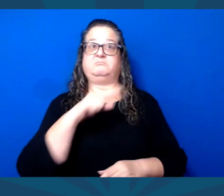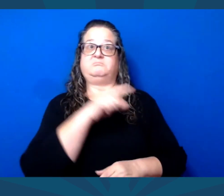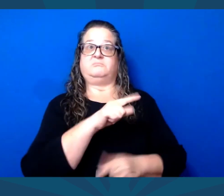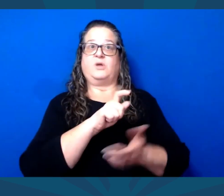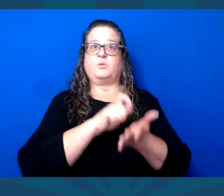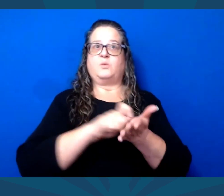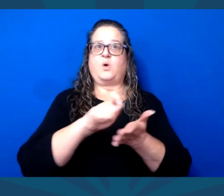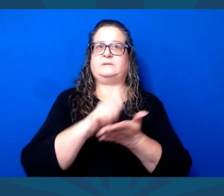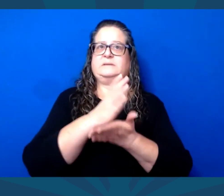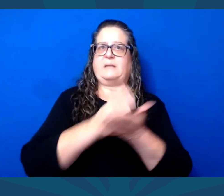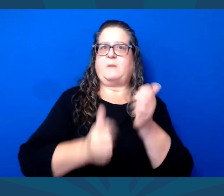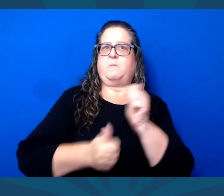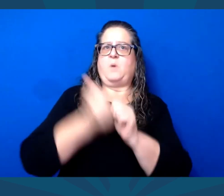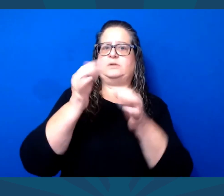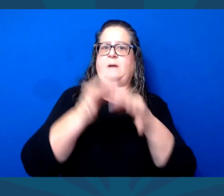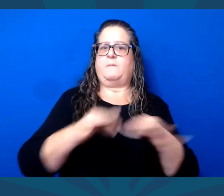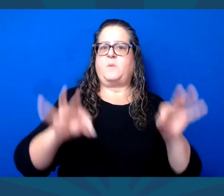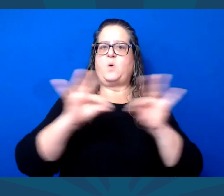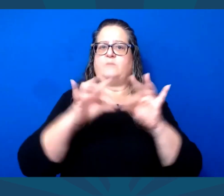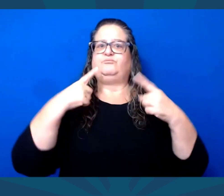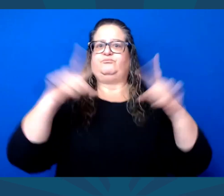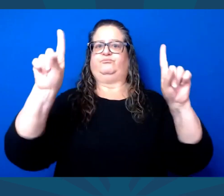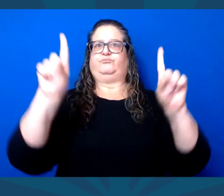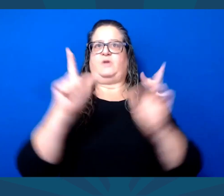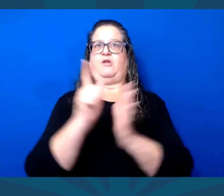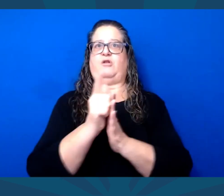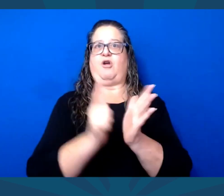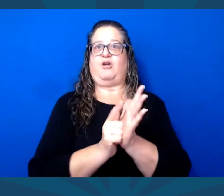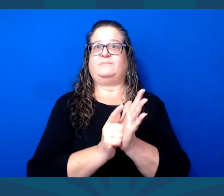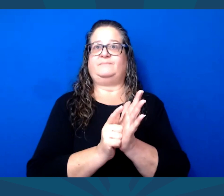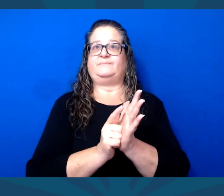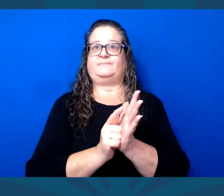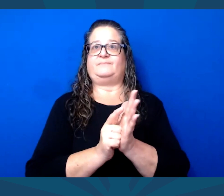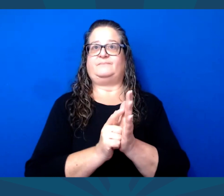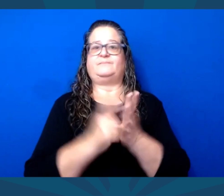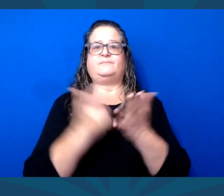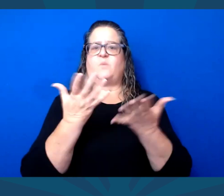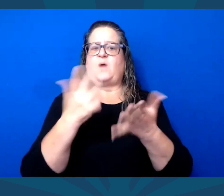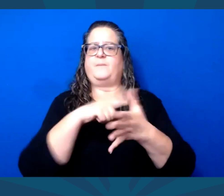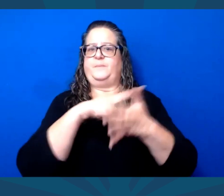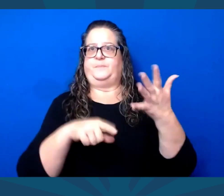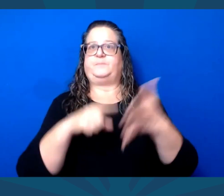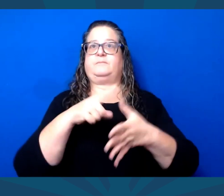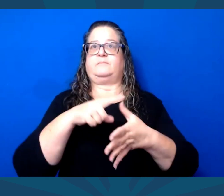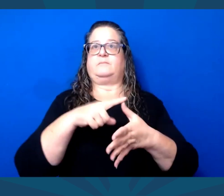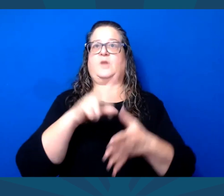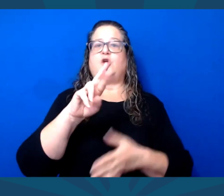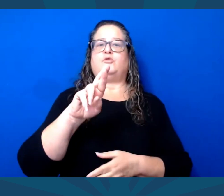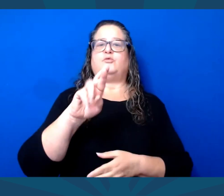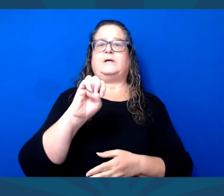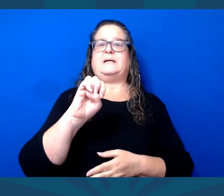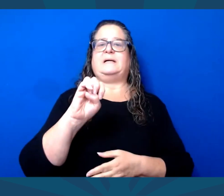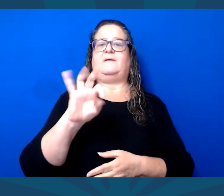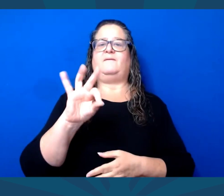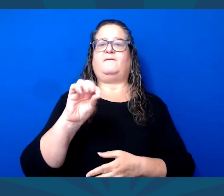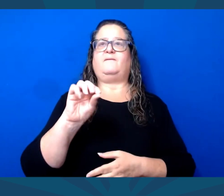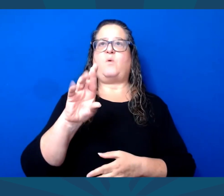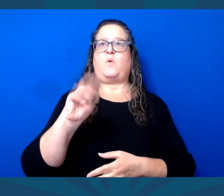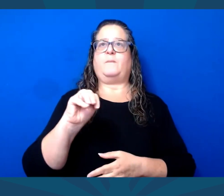As your legislator, I have written some of the most consequential laws on the books. They